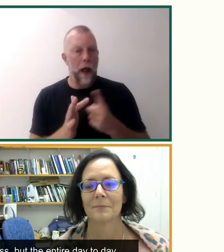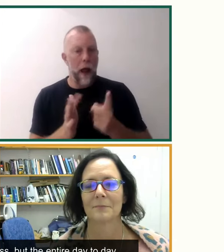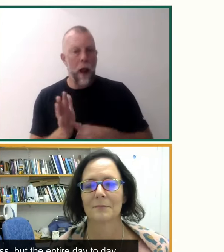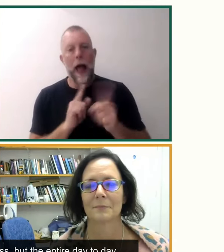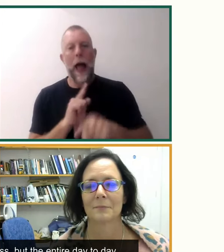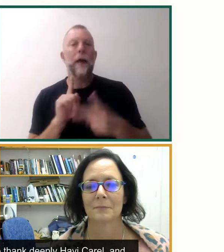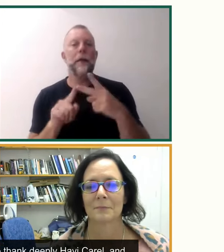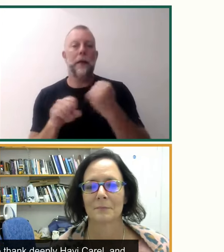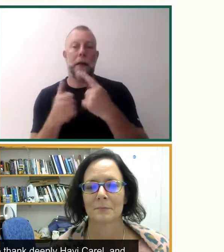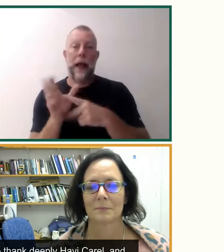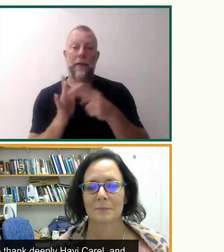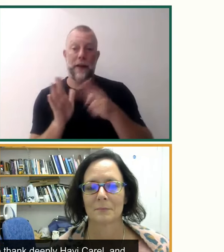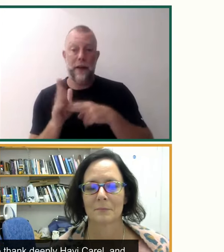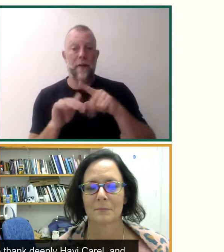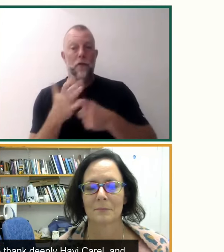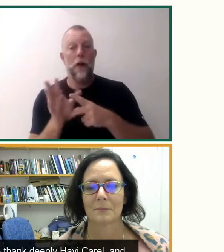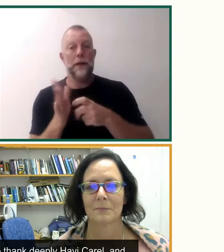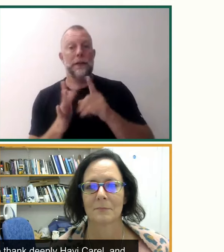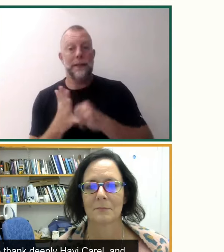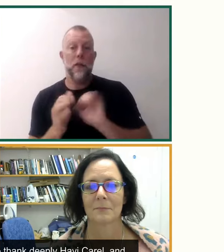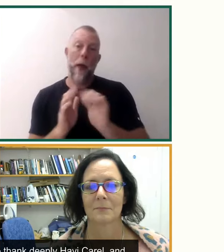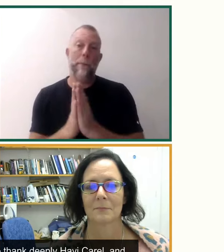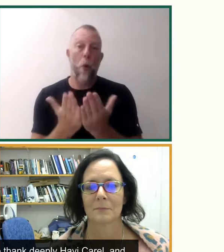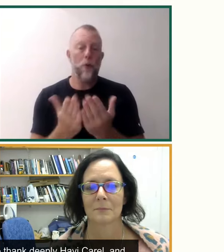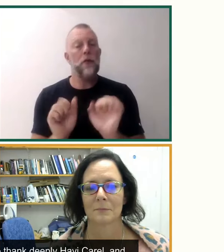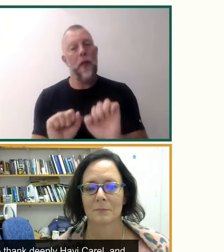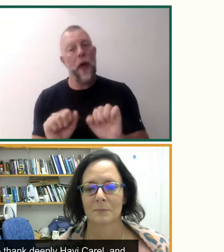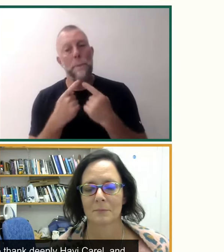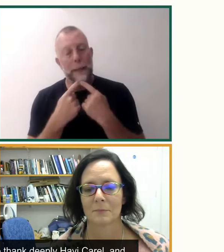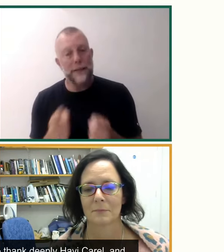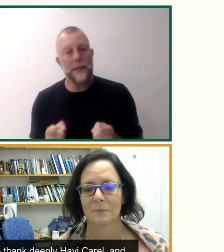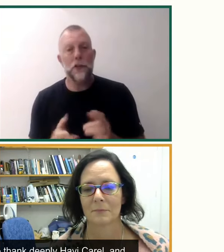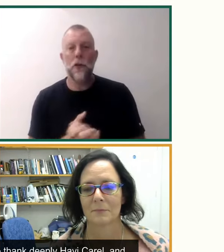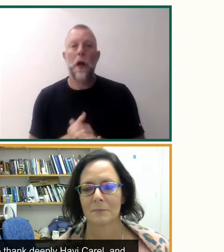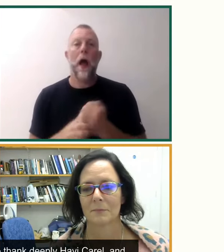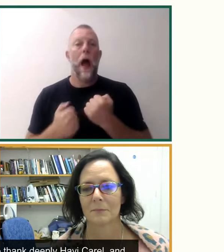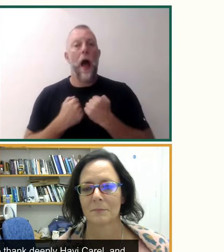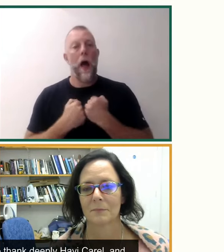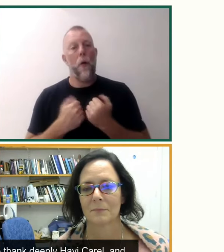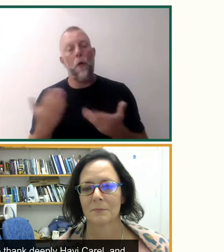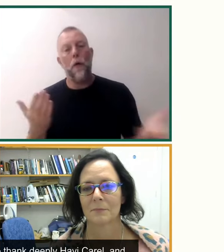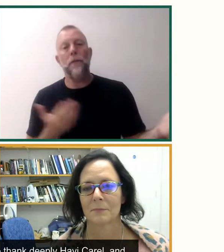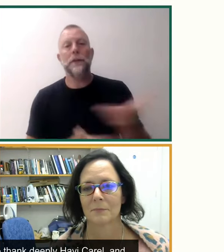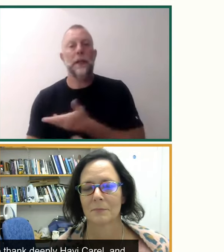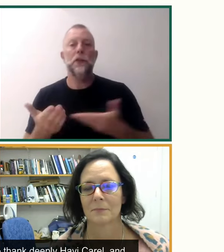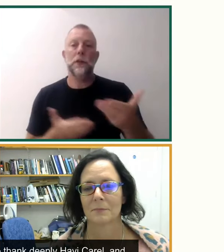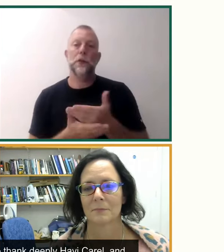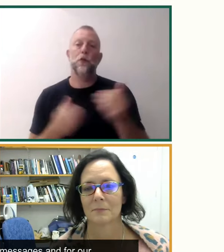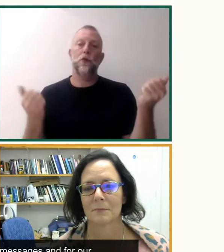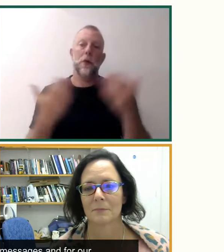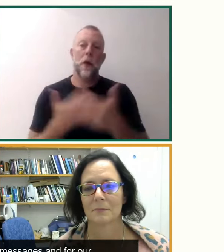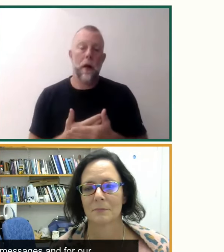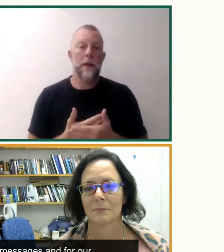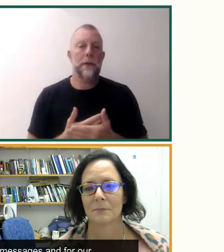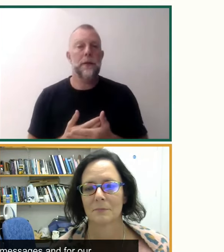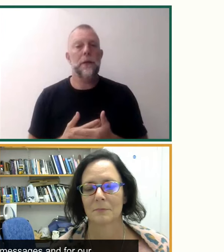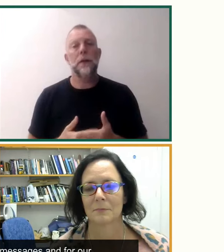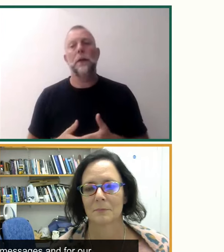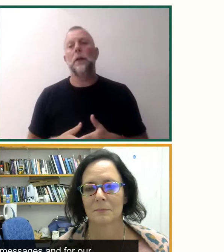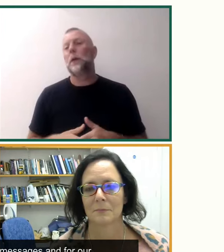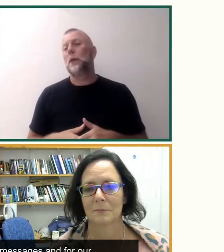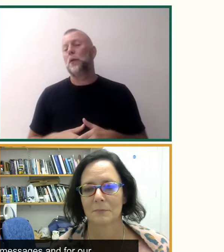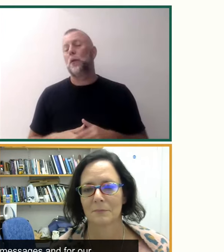for their books, their messages, and for our conversation tonight. Two remarkable and